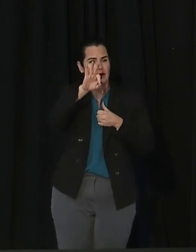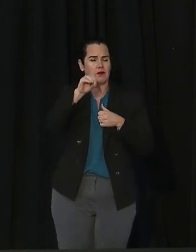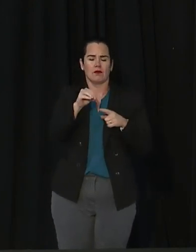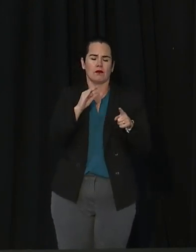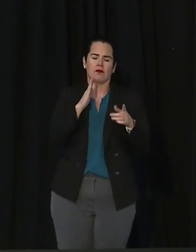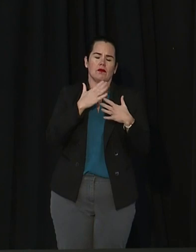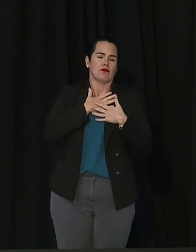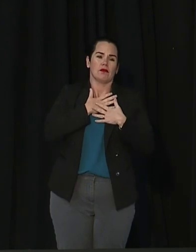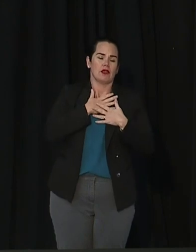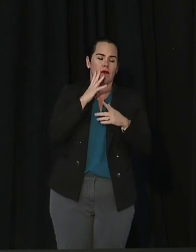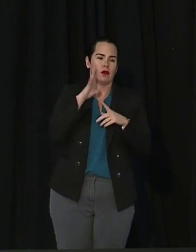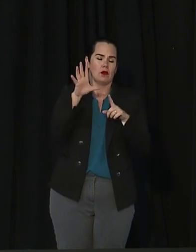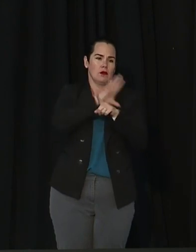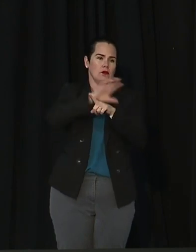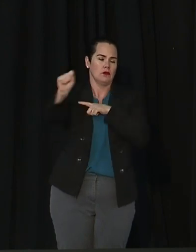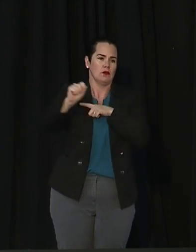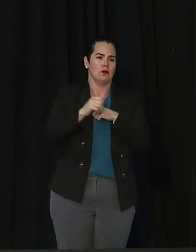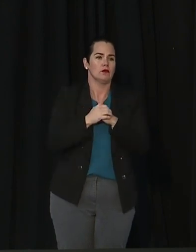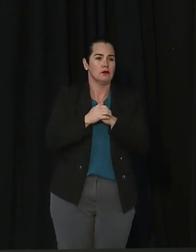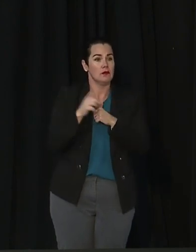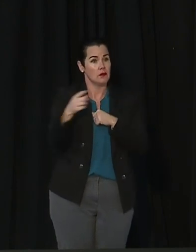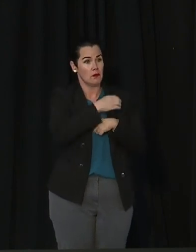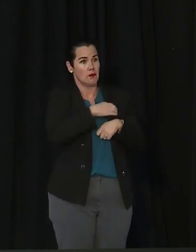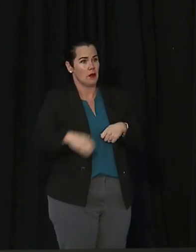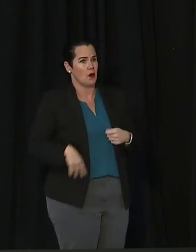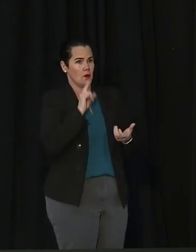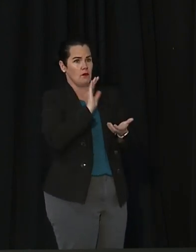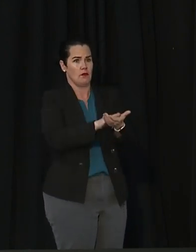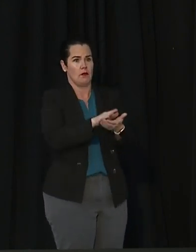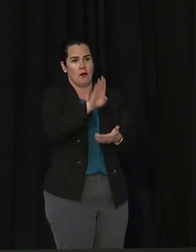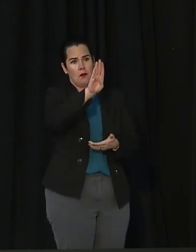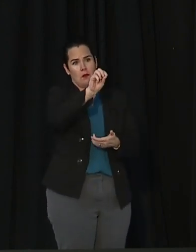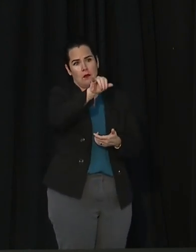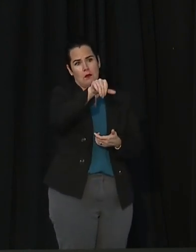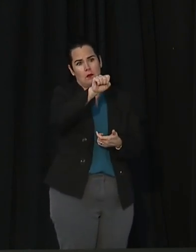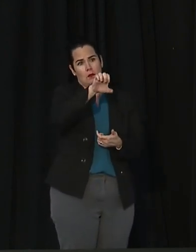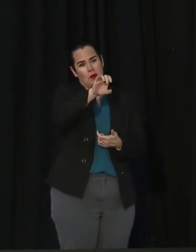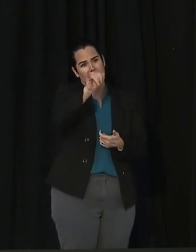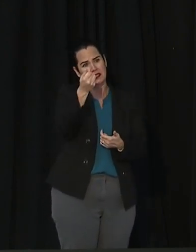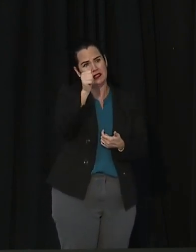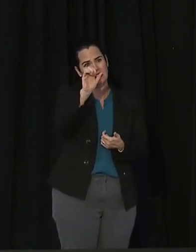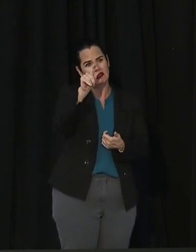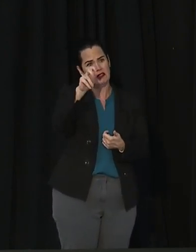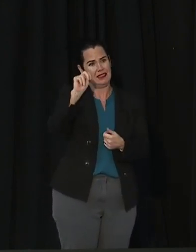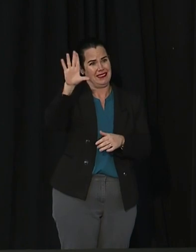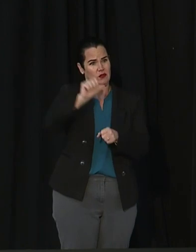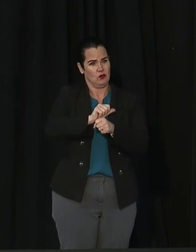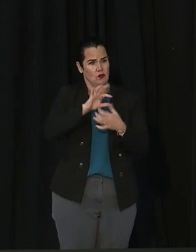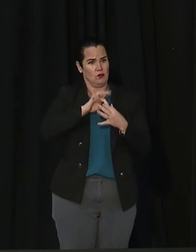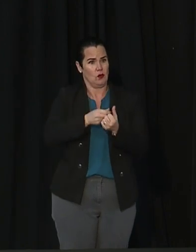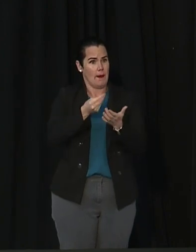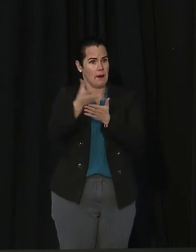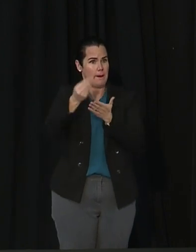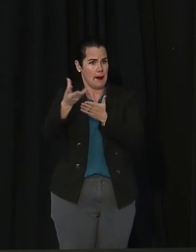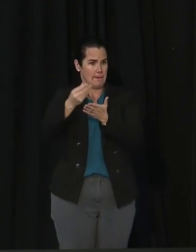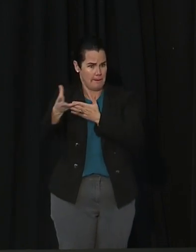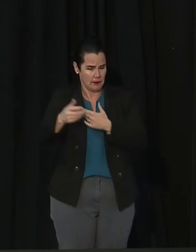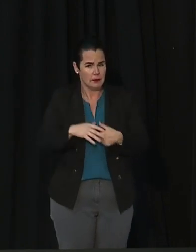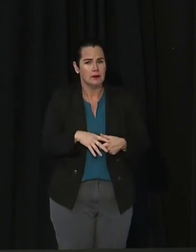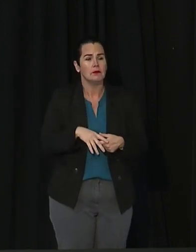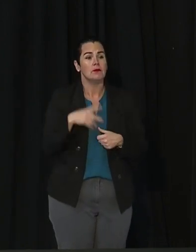of heroic. The mayor has repeatedly praised Boise Jackson for the work he's done on procurement. But, you know, one of the things that